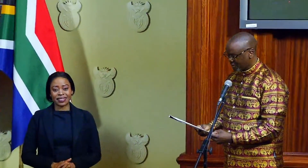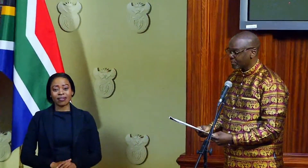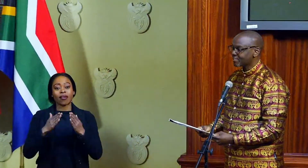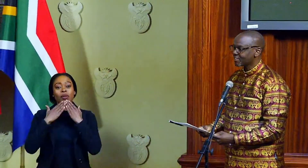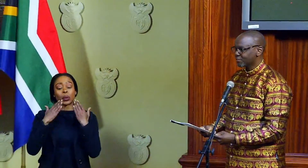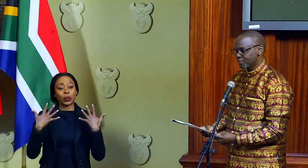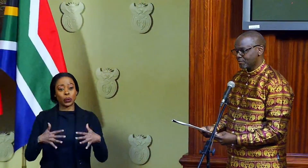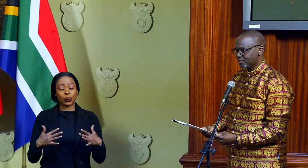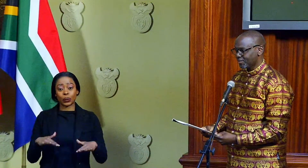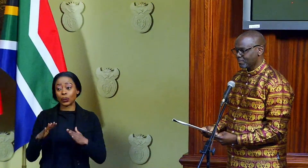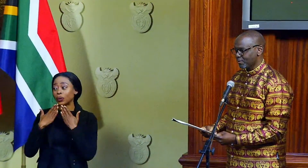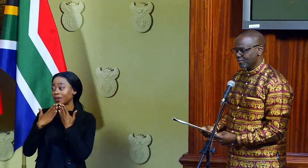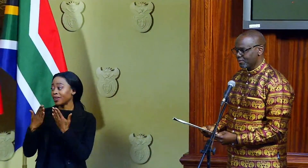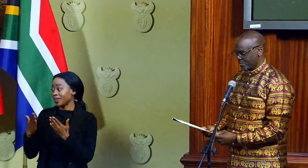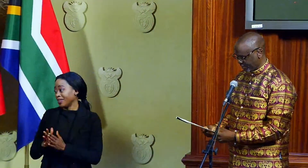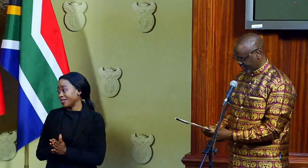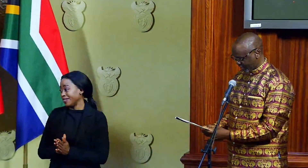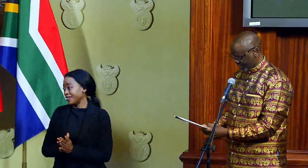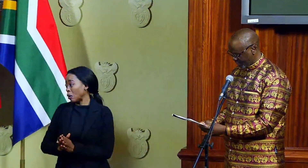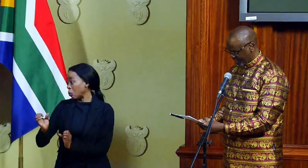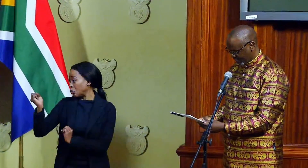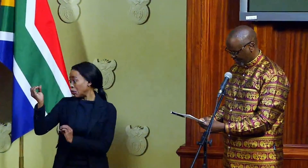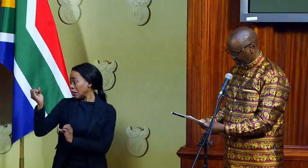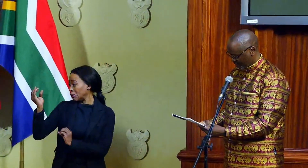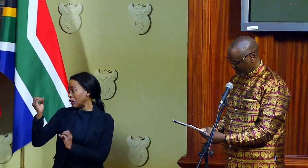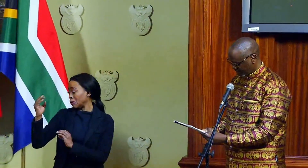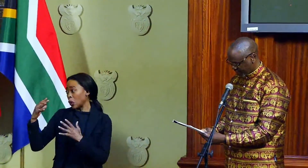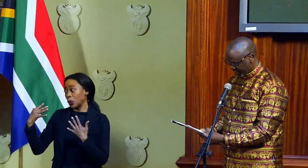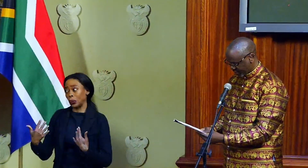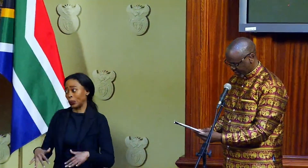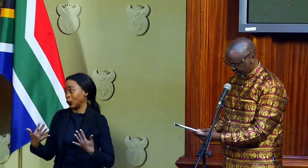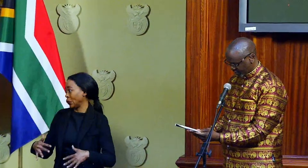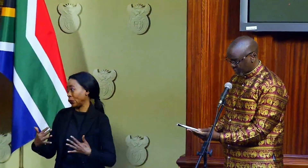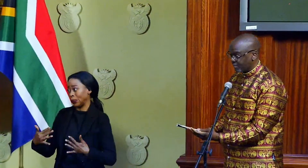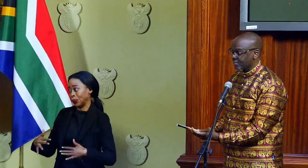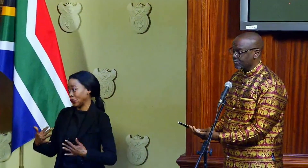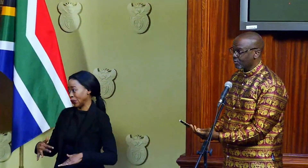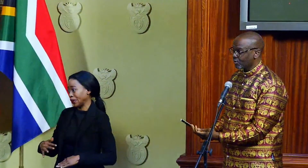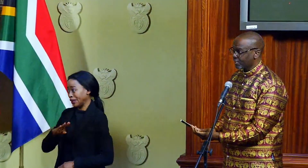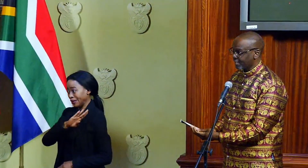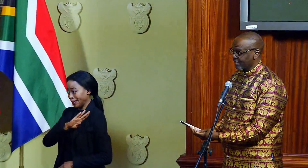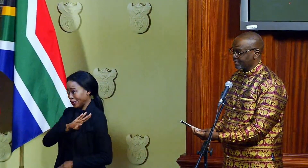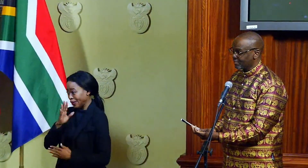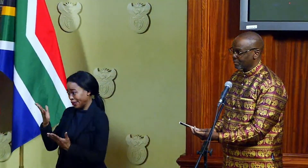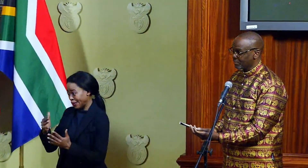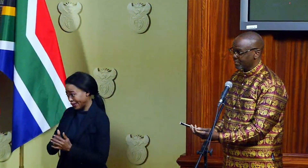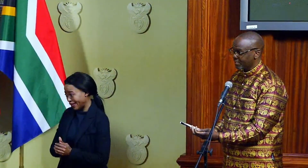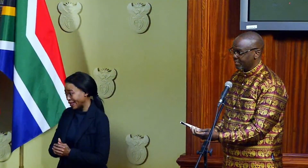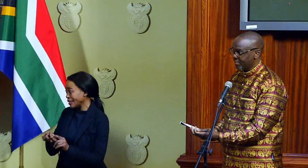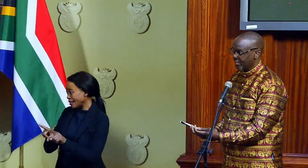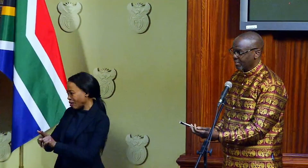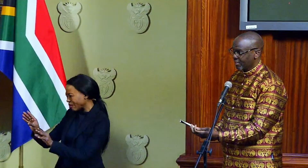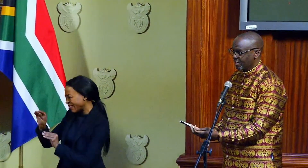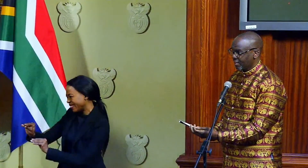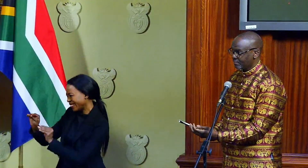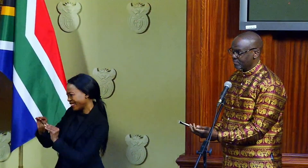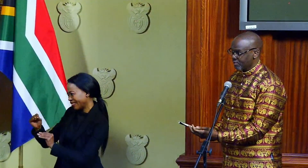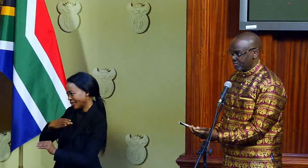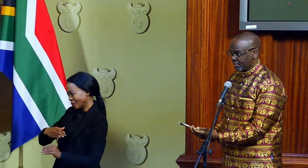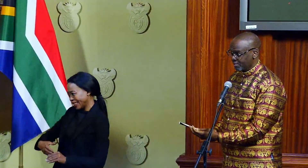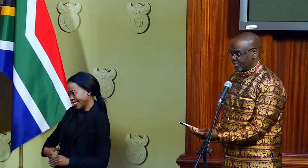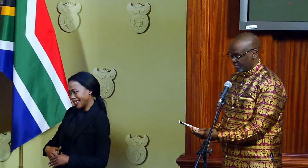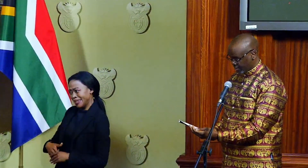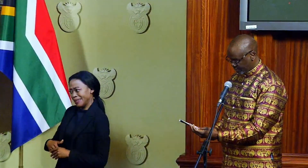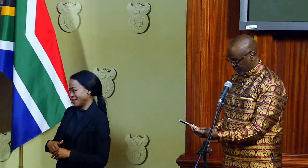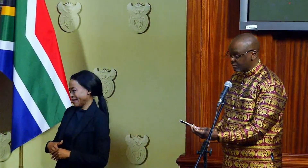Thank you very much. Thank you very much for that beautiful presentation, Mr. Drachen, as well as for that lesson to the President.